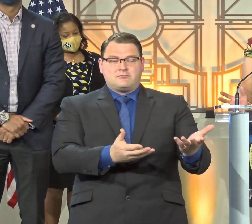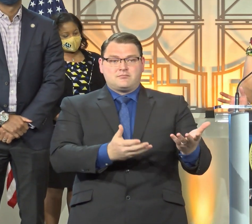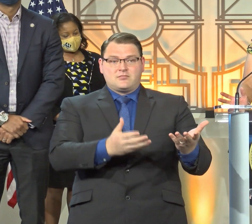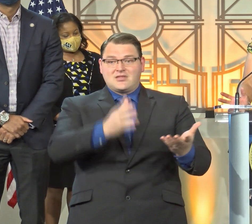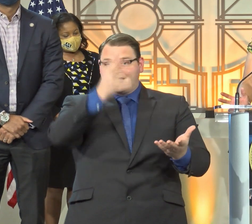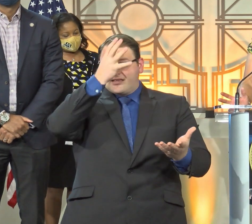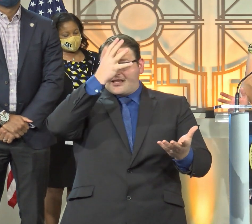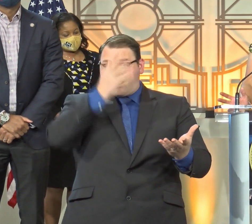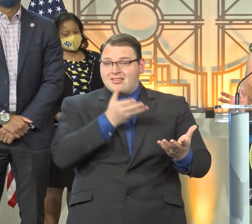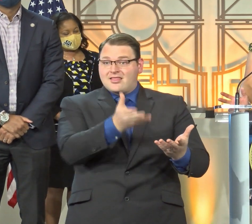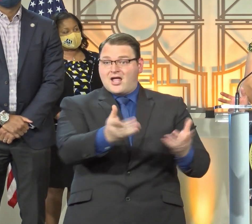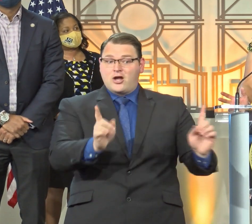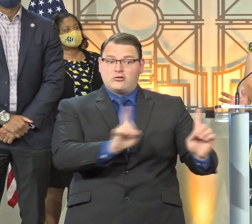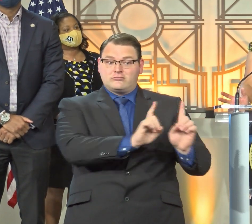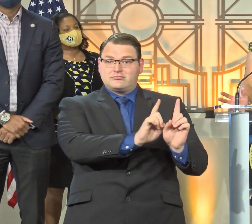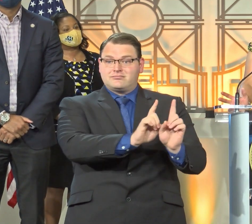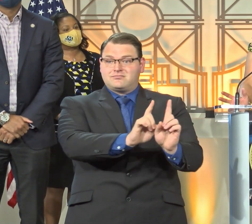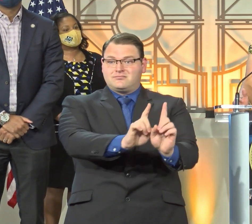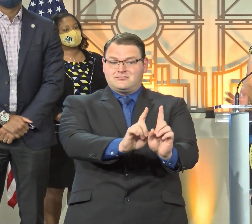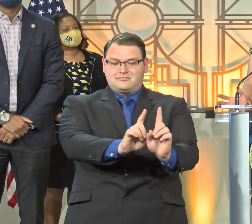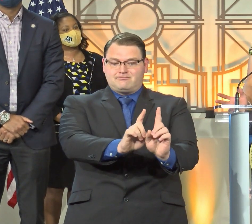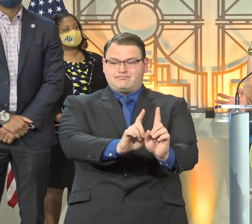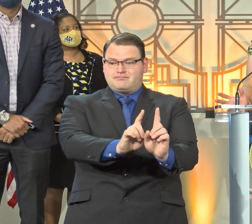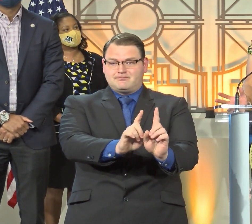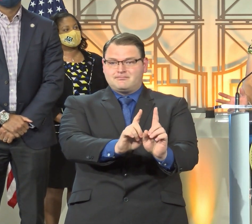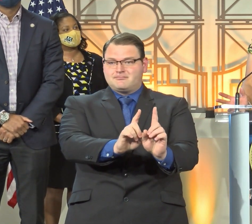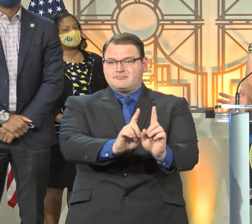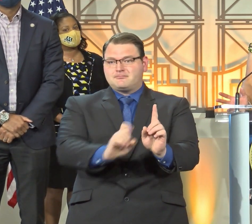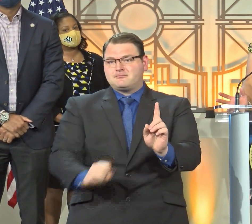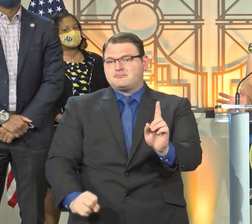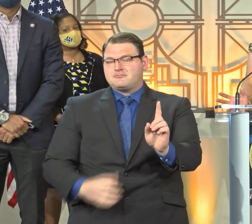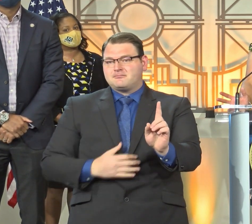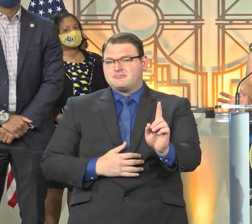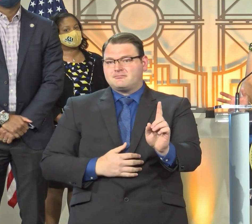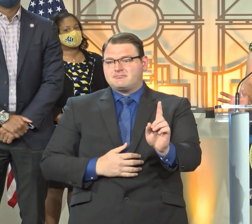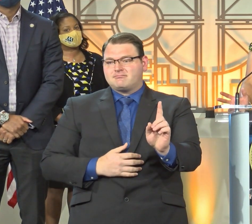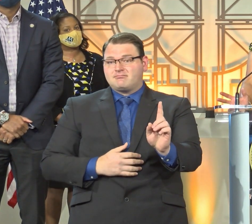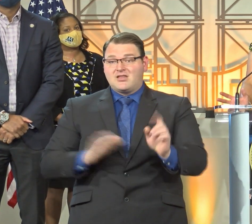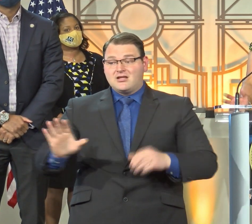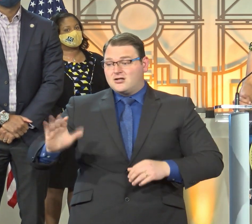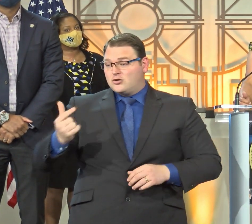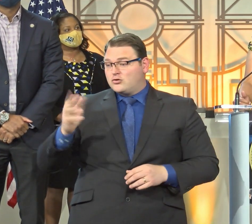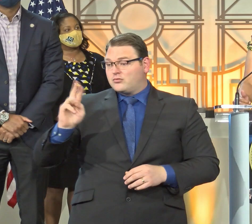He's not going to be here for his grandchildren, which he had already named himself Pop P.